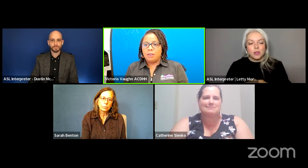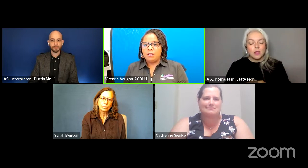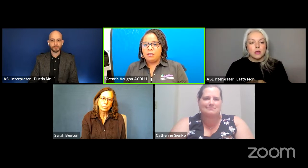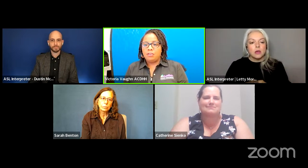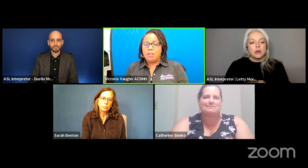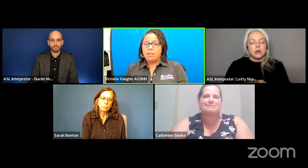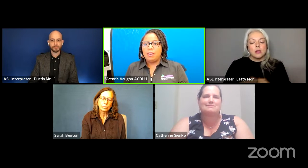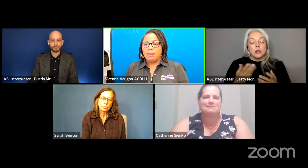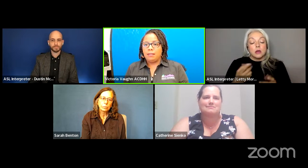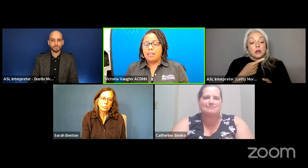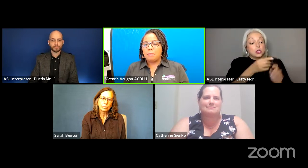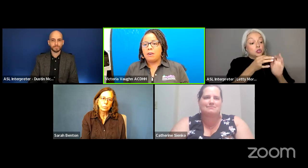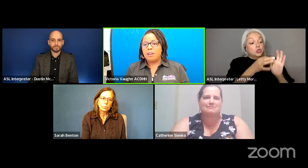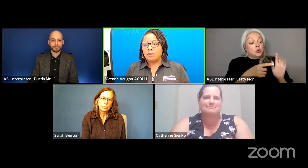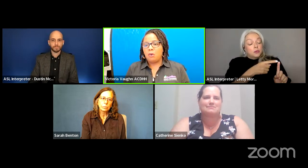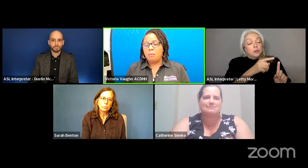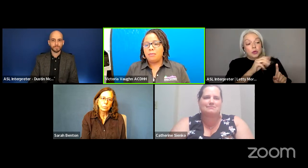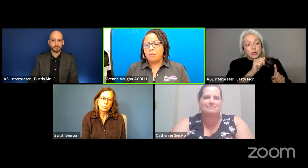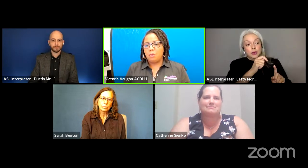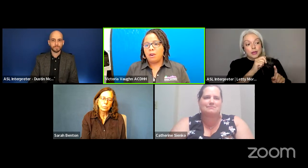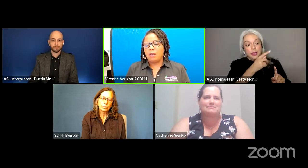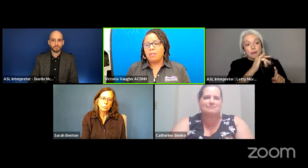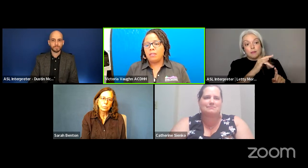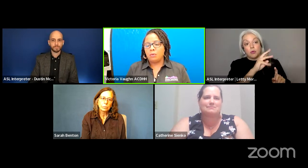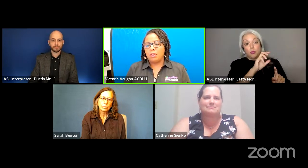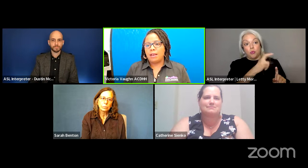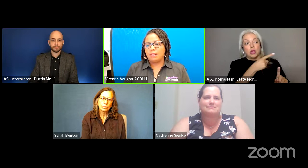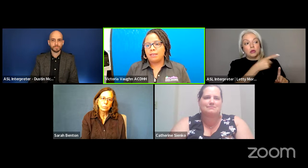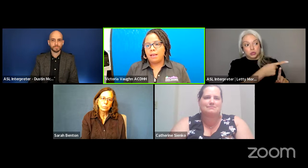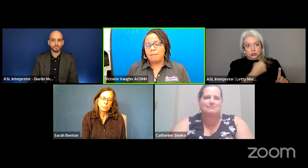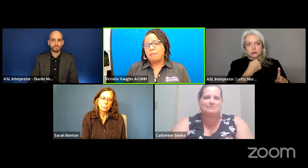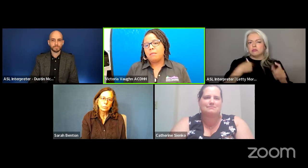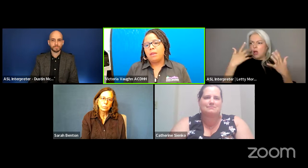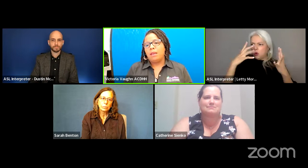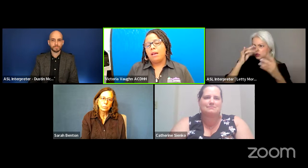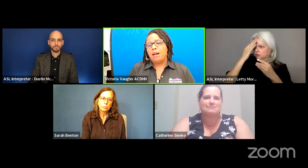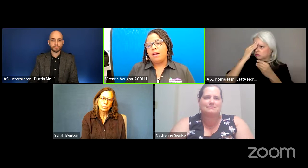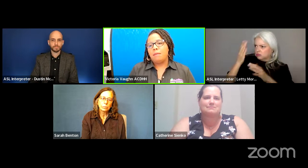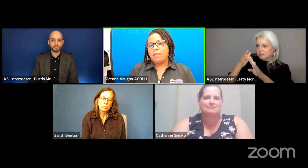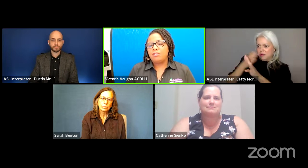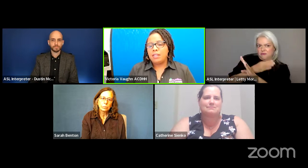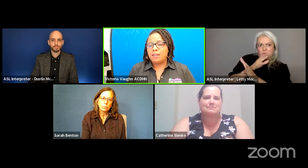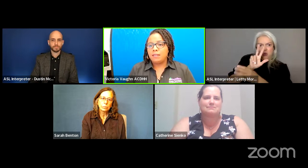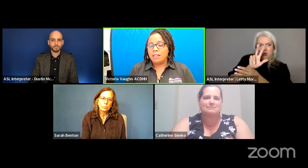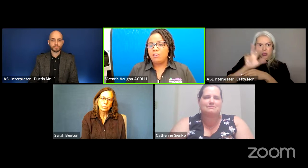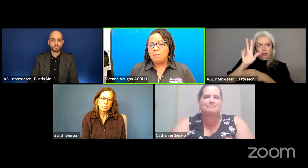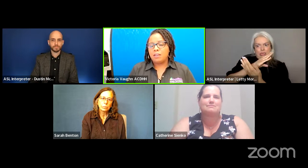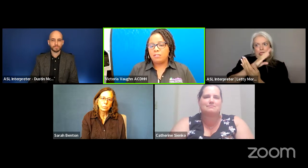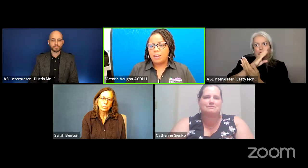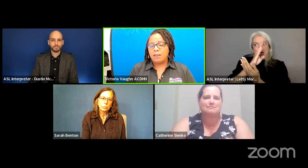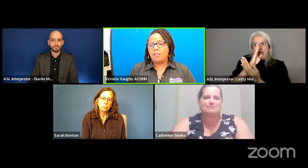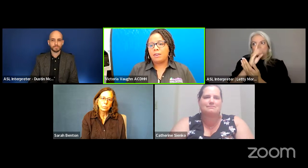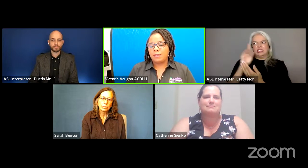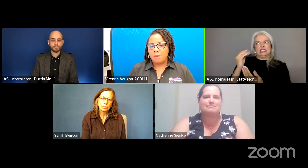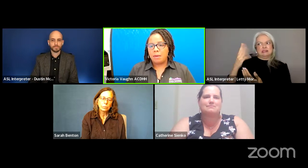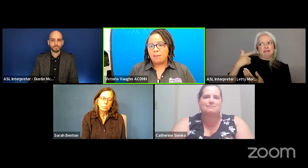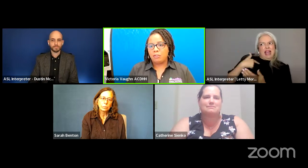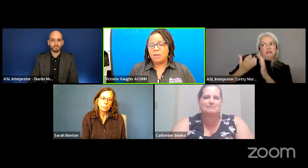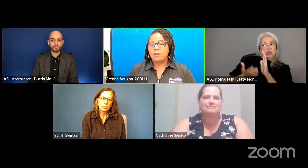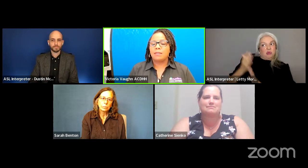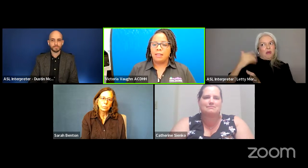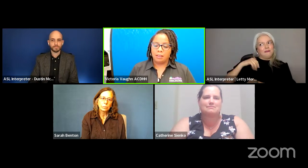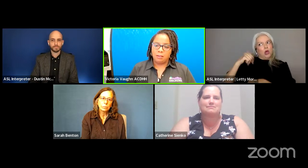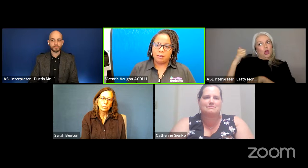that she let the parties know before the 3 o'clock time that she needed to leave because she had another